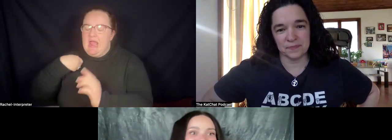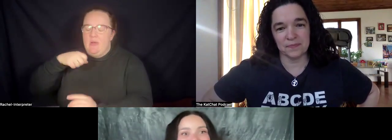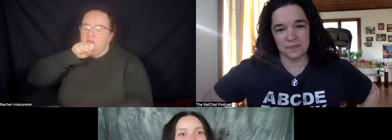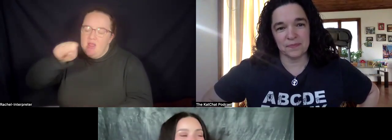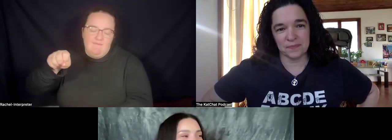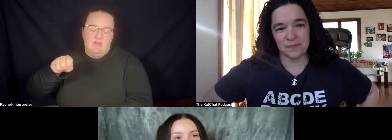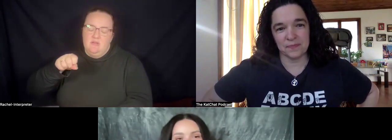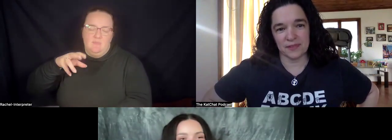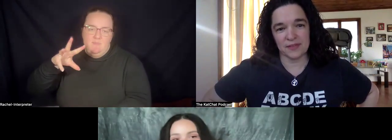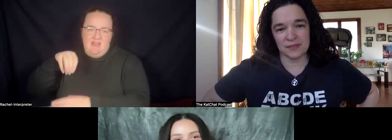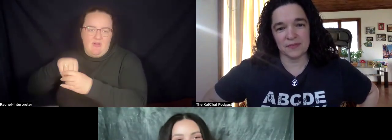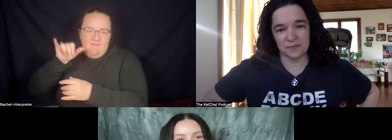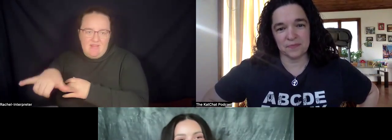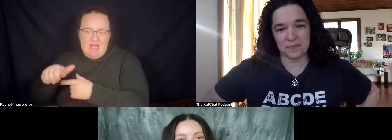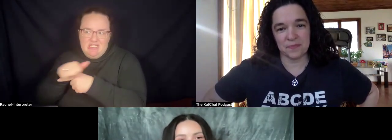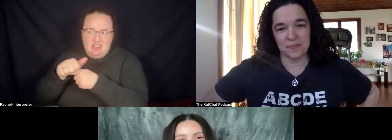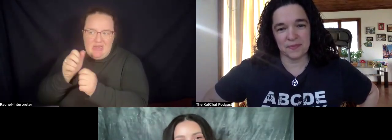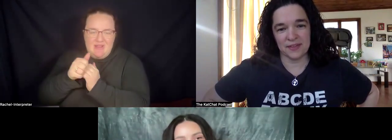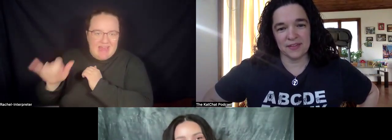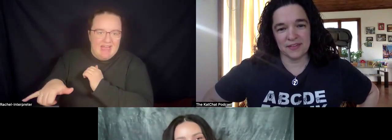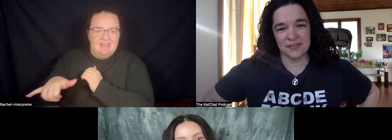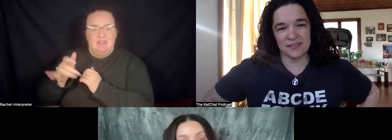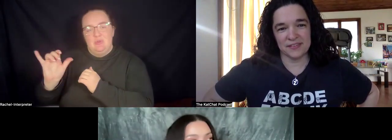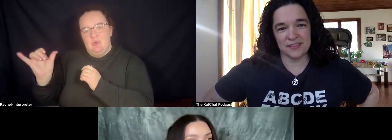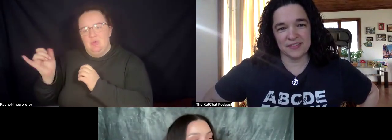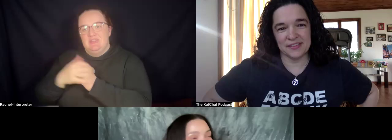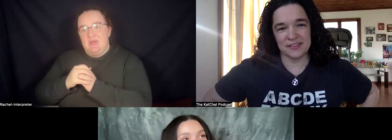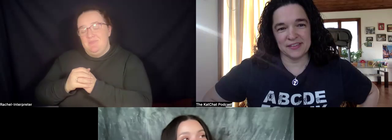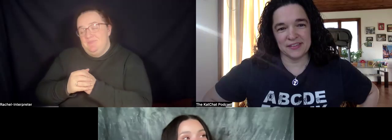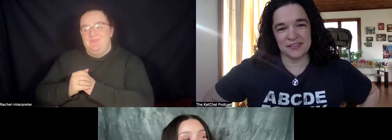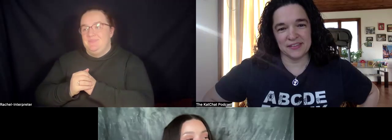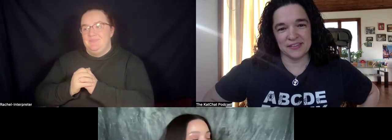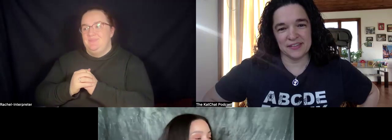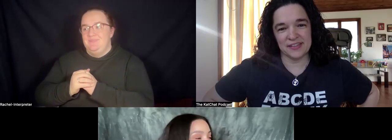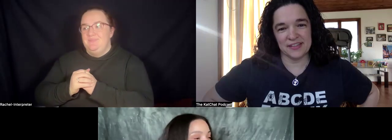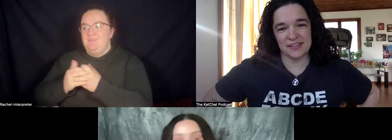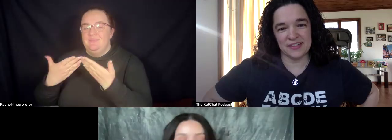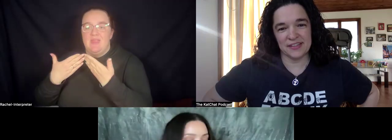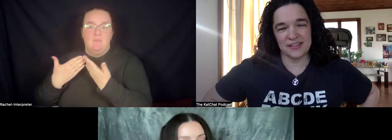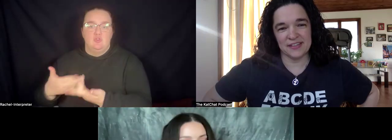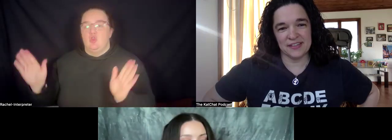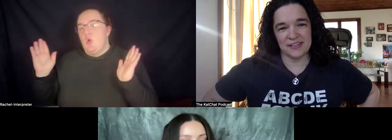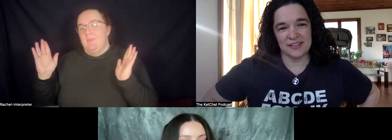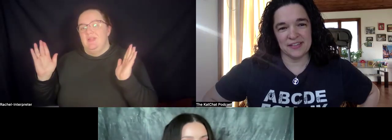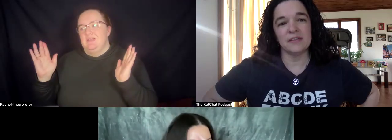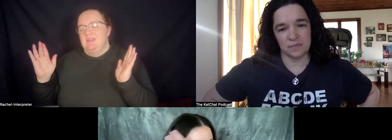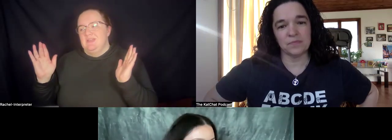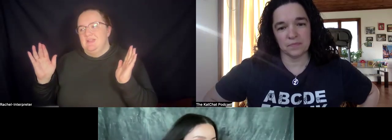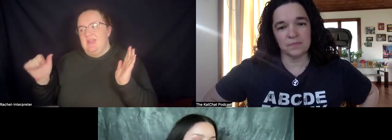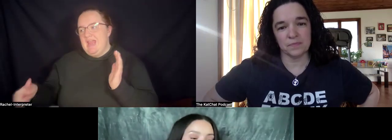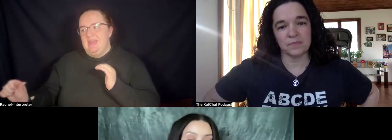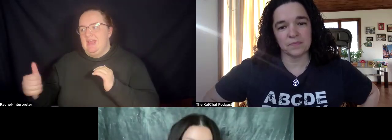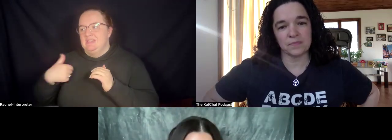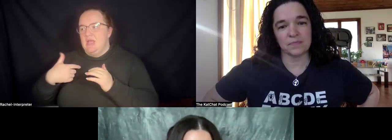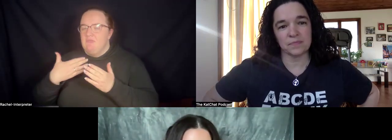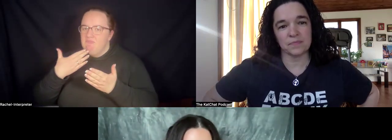up on that and be able to do some training and so forth with that. And yeah, just open to, I'm a very animated person, so I feel like I